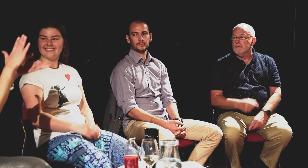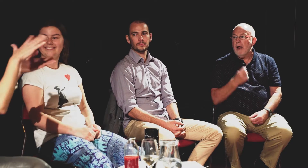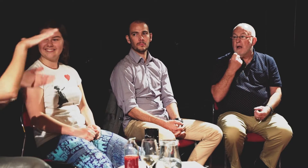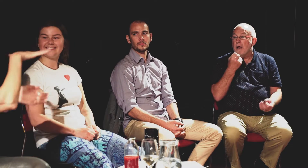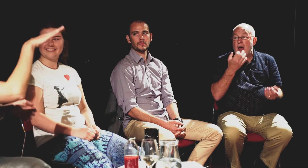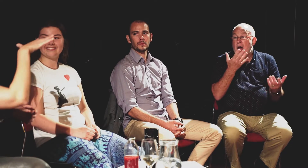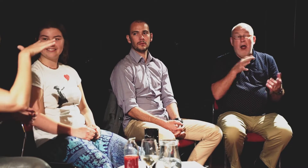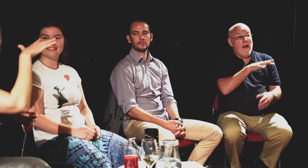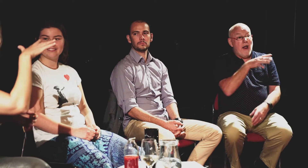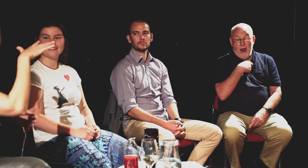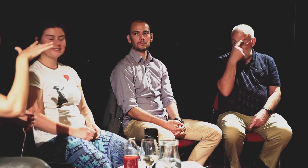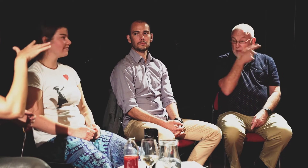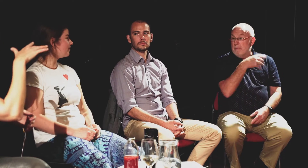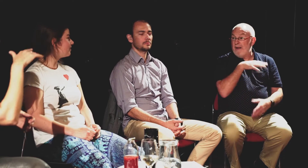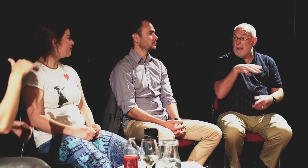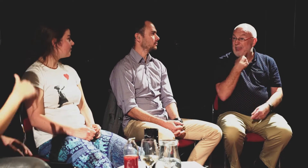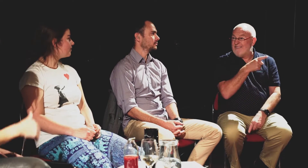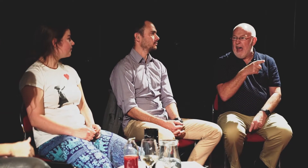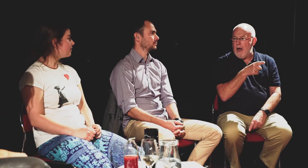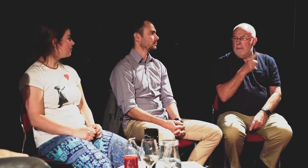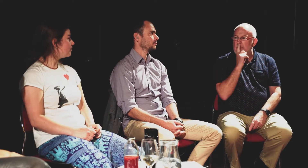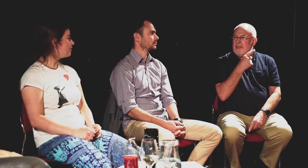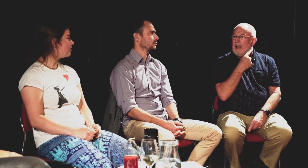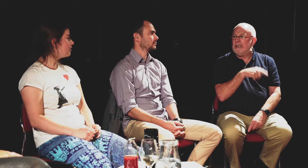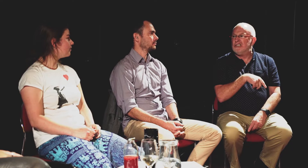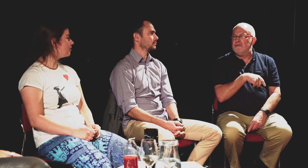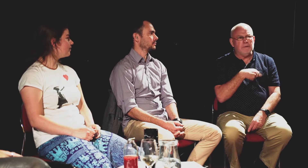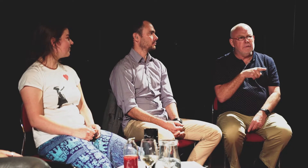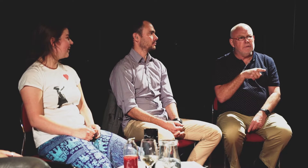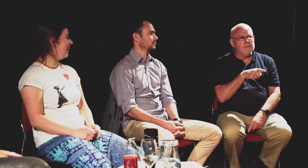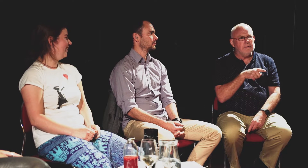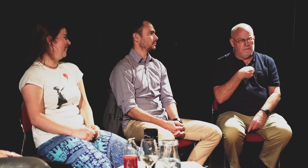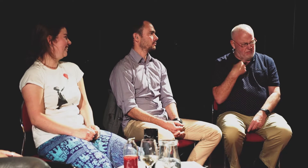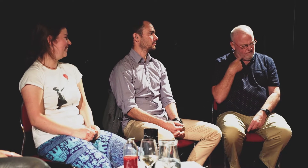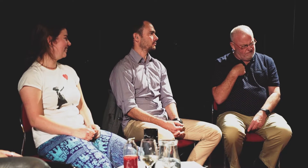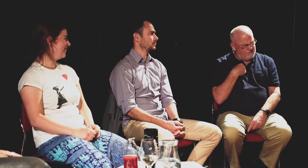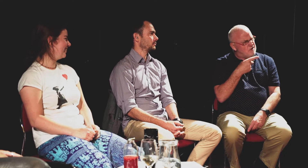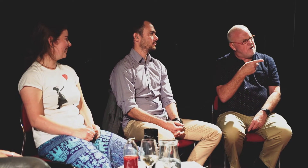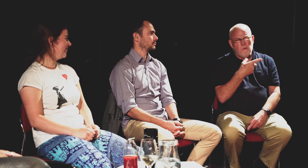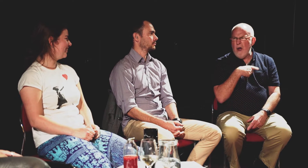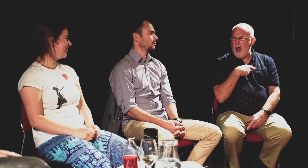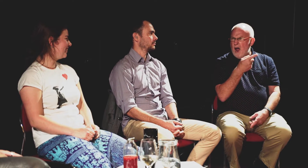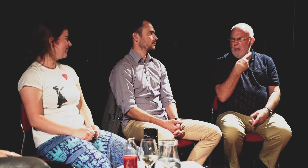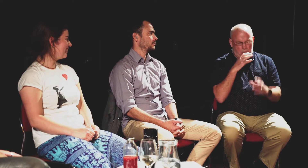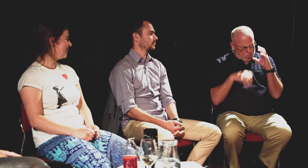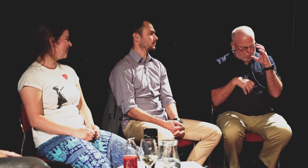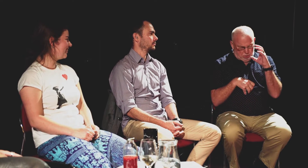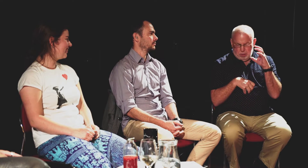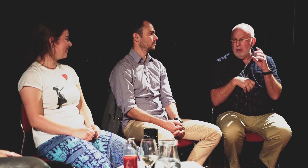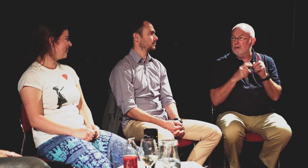and then I realised that there's some people that behave differently. And your family, and then I Tony? realised that my family were talking, and I thought, that's different from me. I can't do that, and